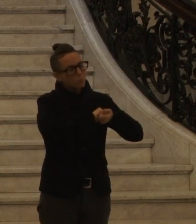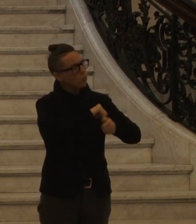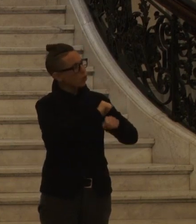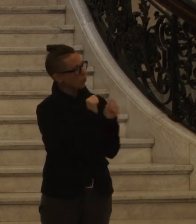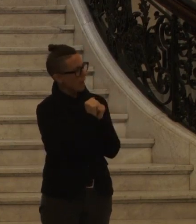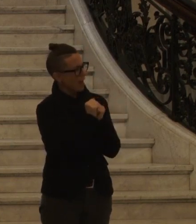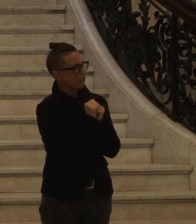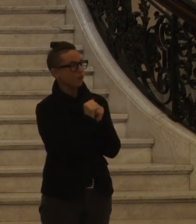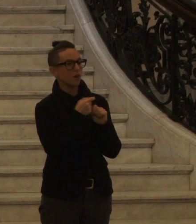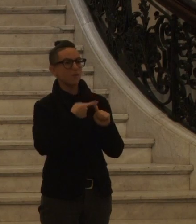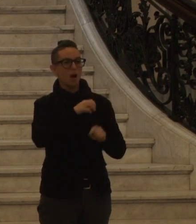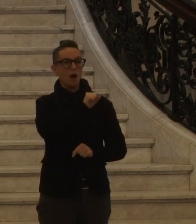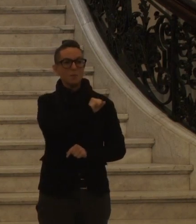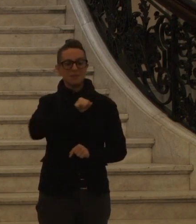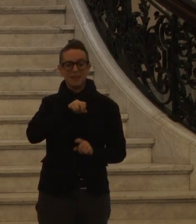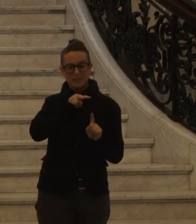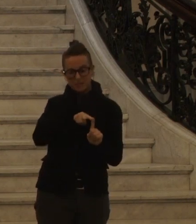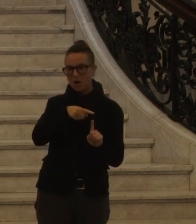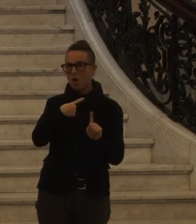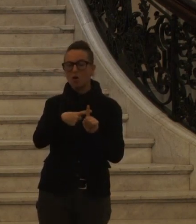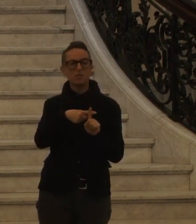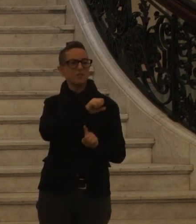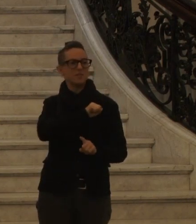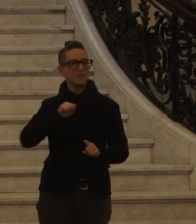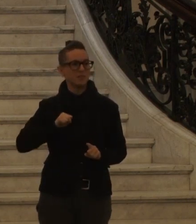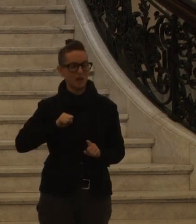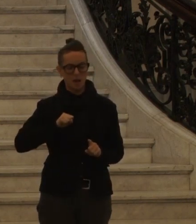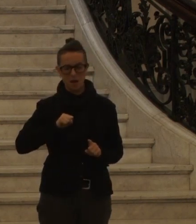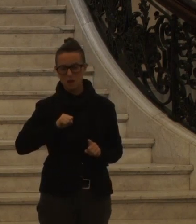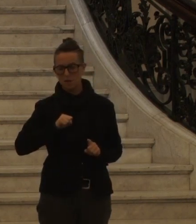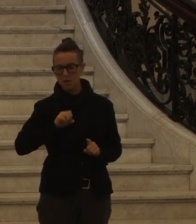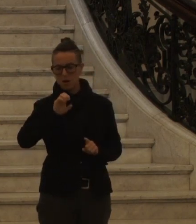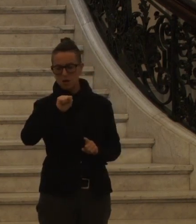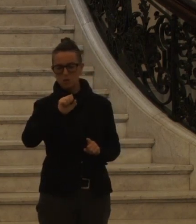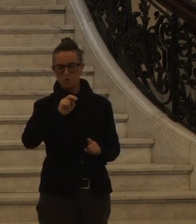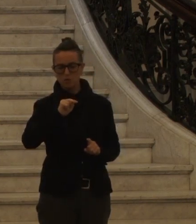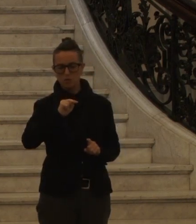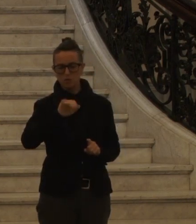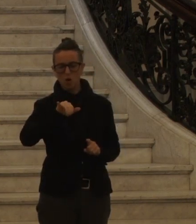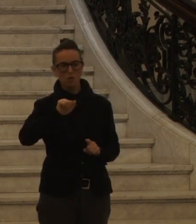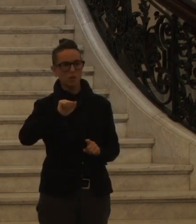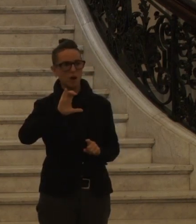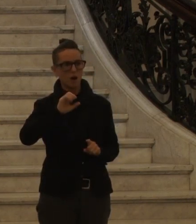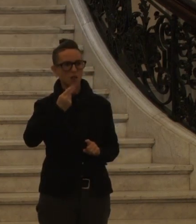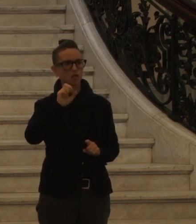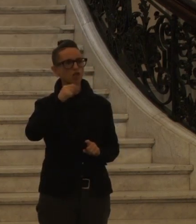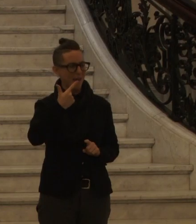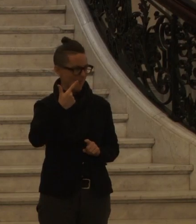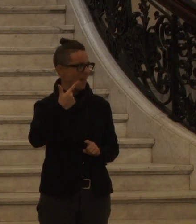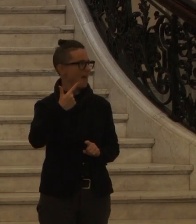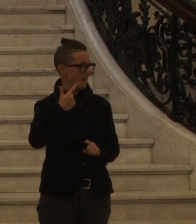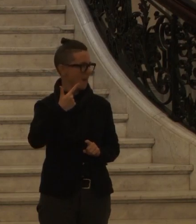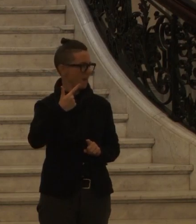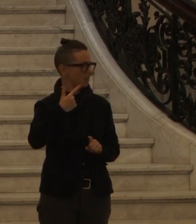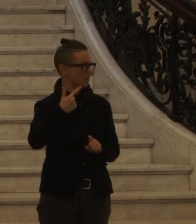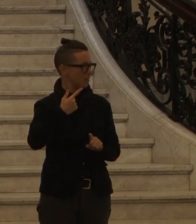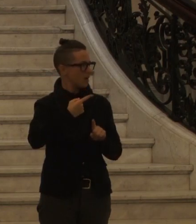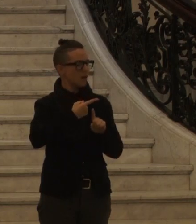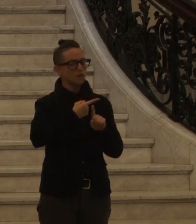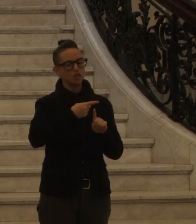on the Senate side, we also have Senator Sonia Chang-Diaz, who's the chair of the Senate, on the Senate side of